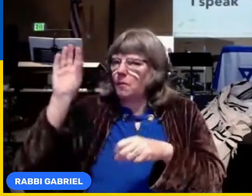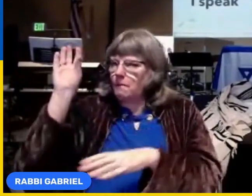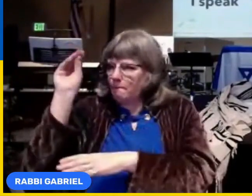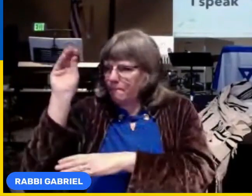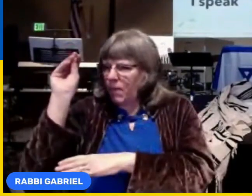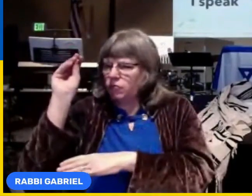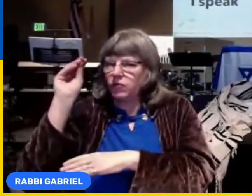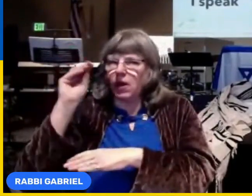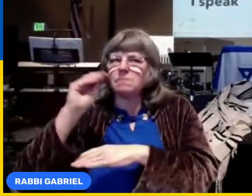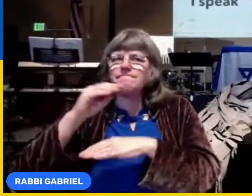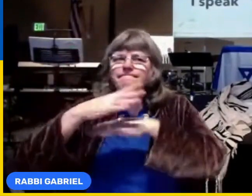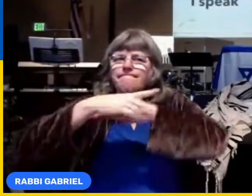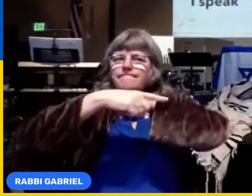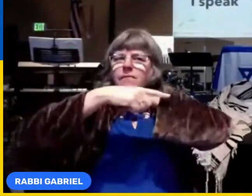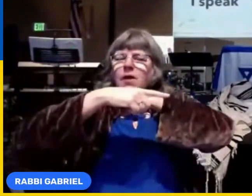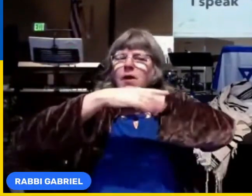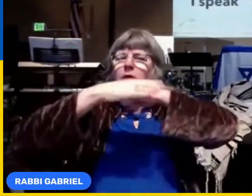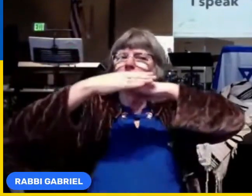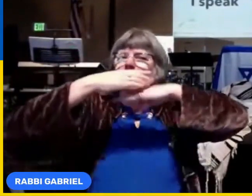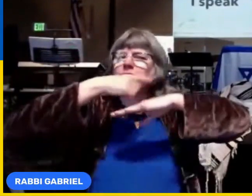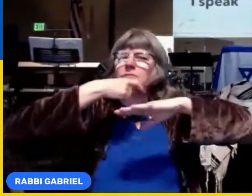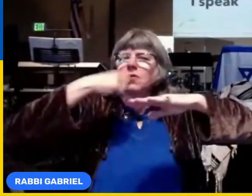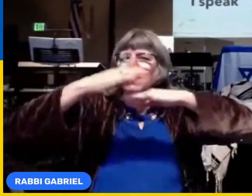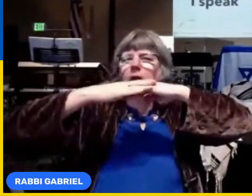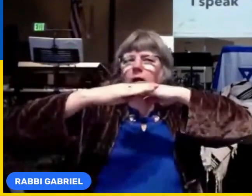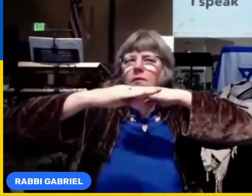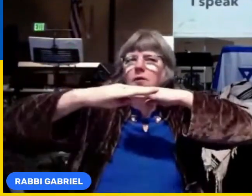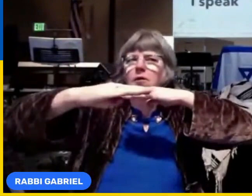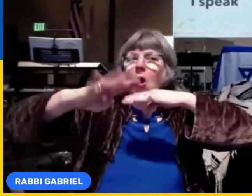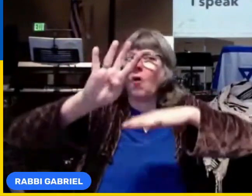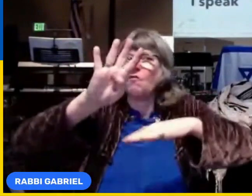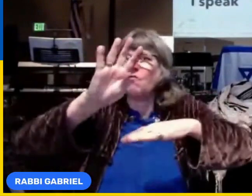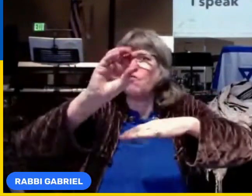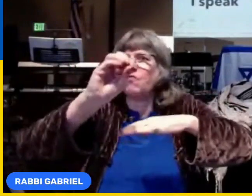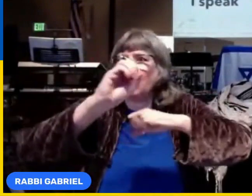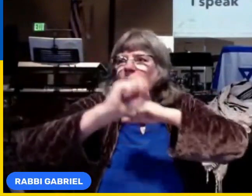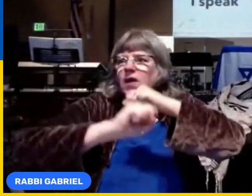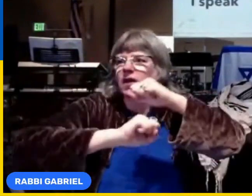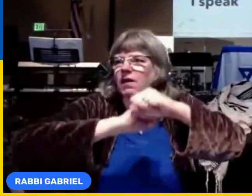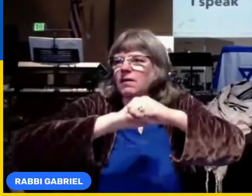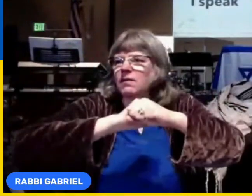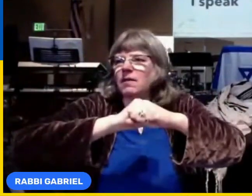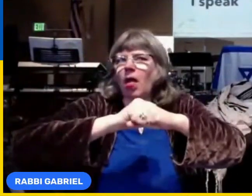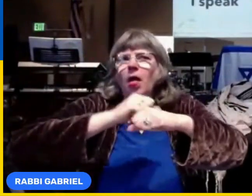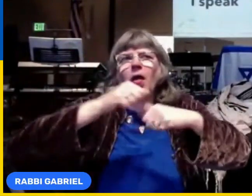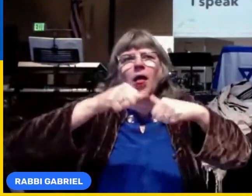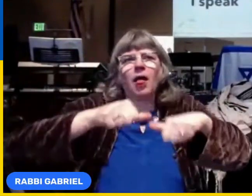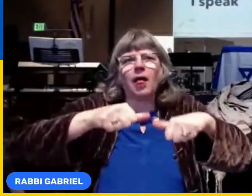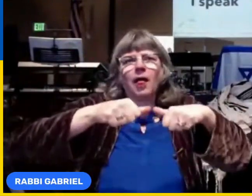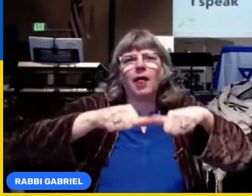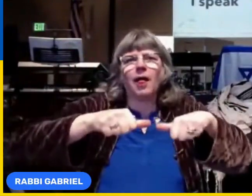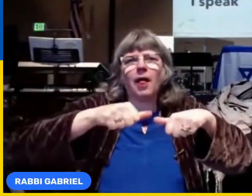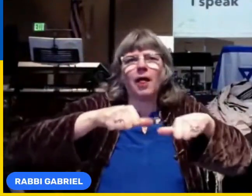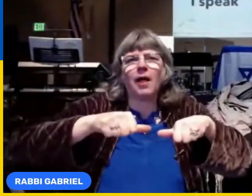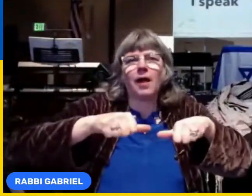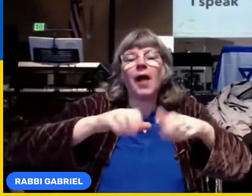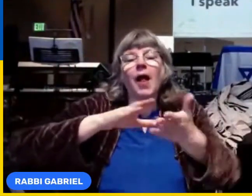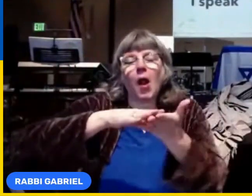When we know his will, we got to listen to the plan on how his will is fulfilled. So this is what Moshe was